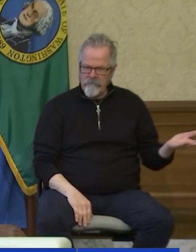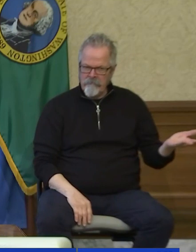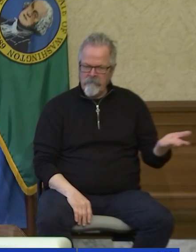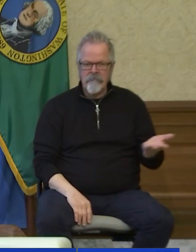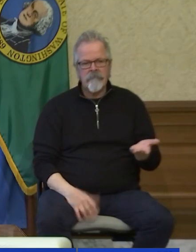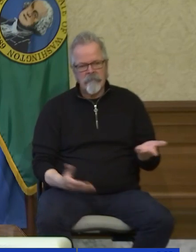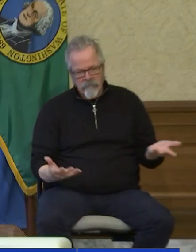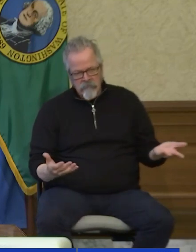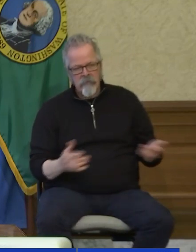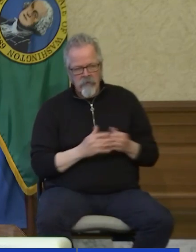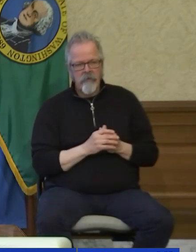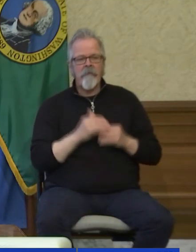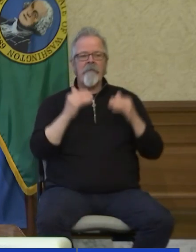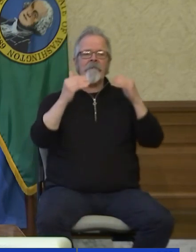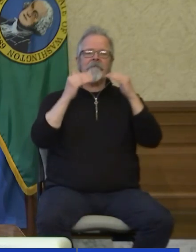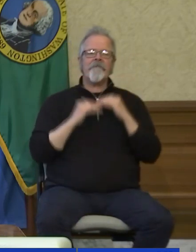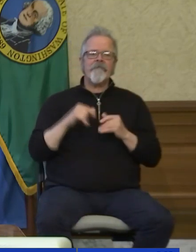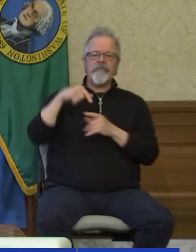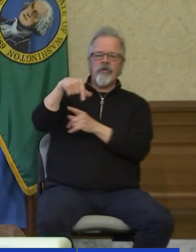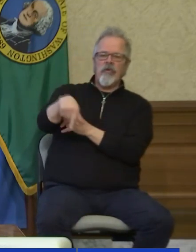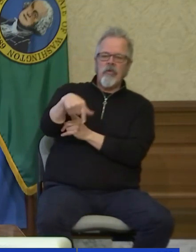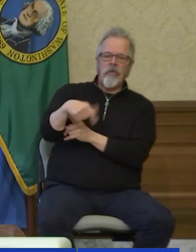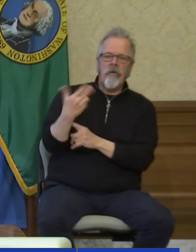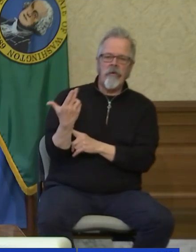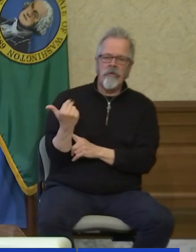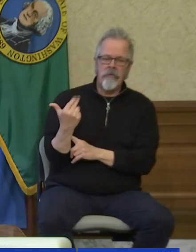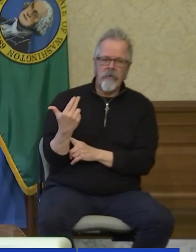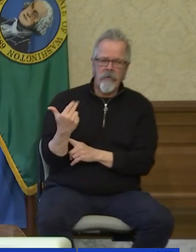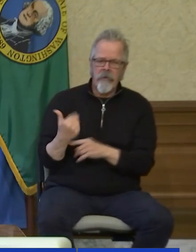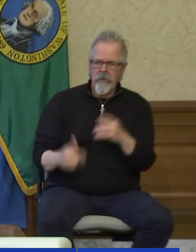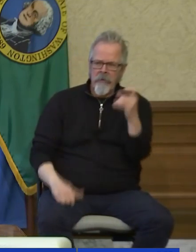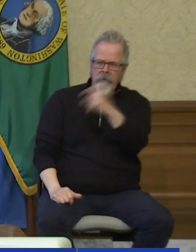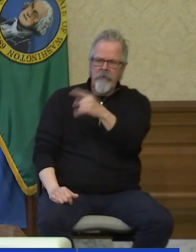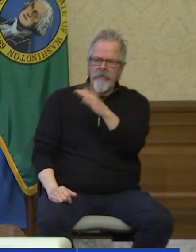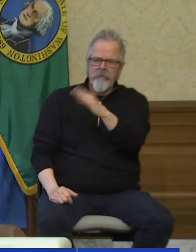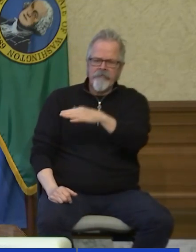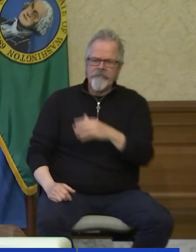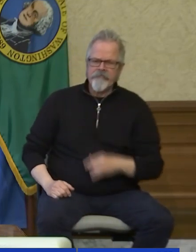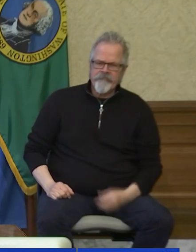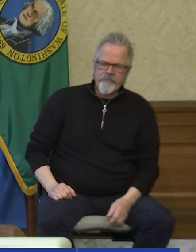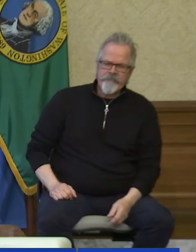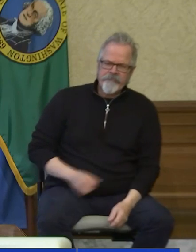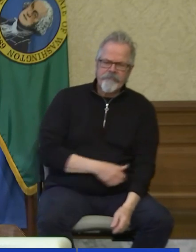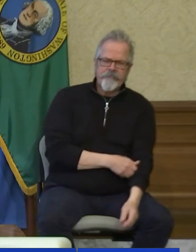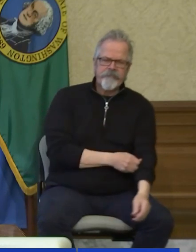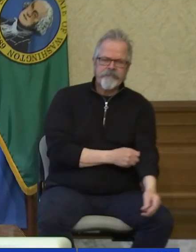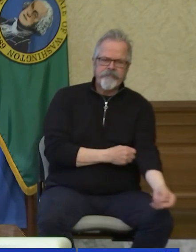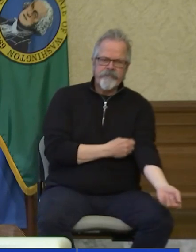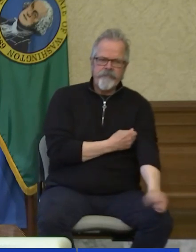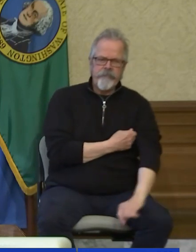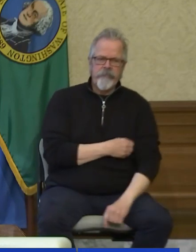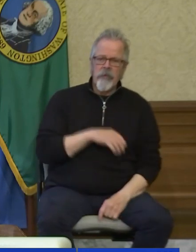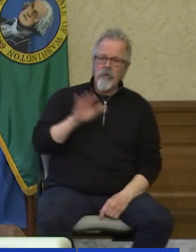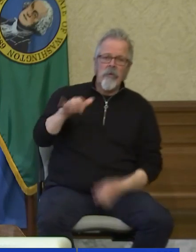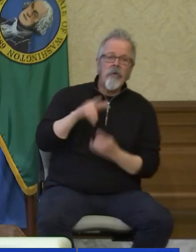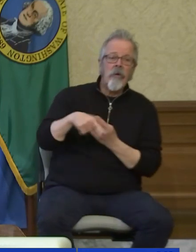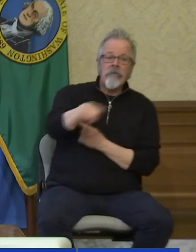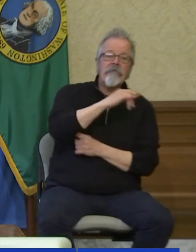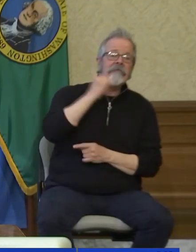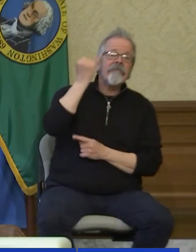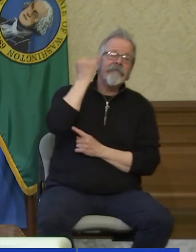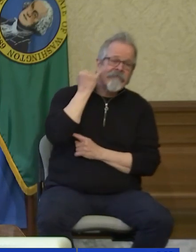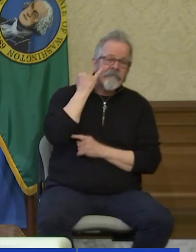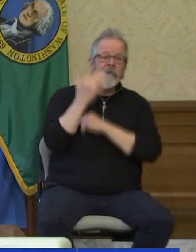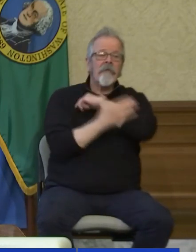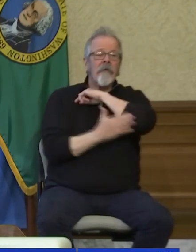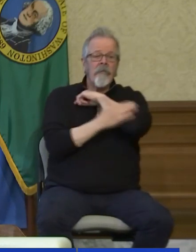How long do you anticipate it would take for a county to go through the process of applying for this waiver? And adding